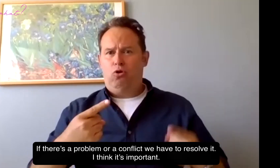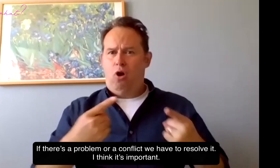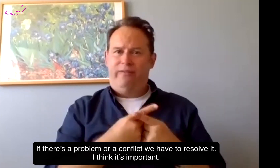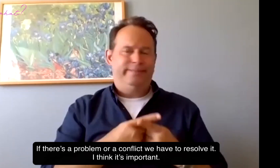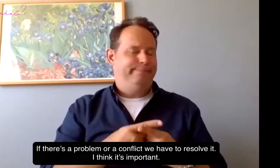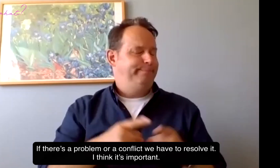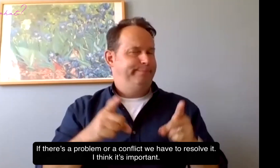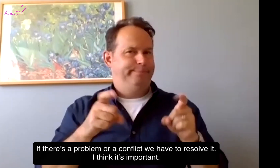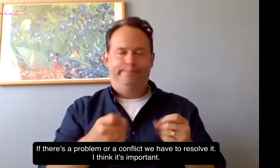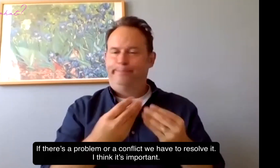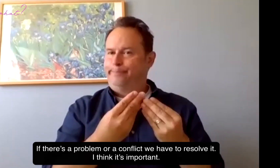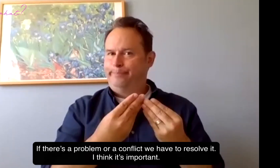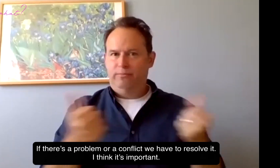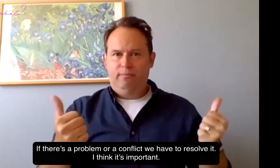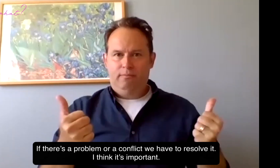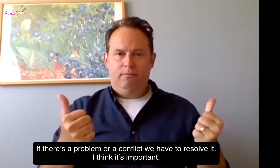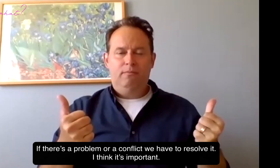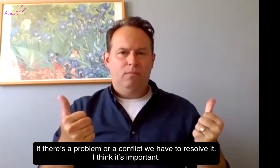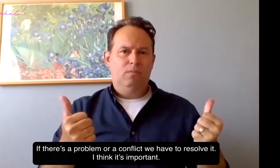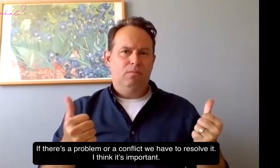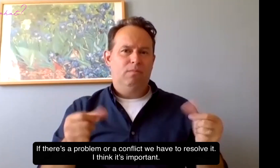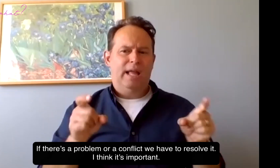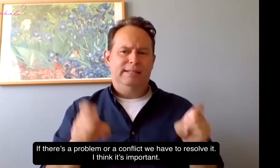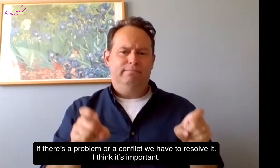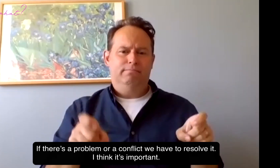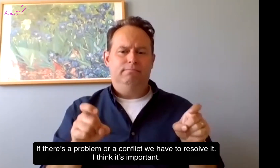conflict, we have to resolve it. I think it's important.